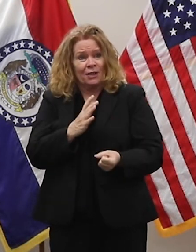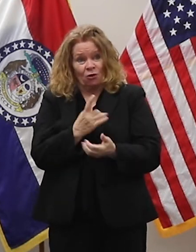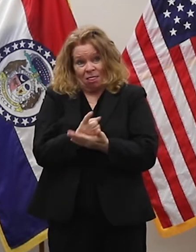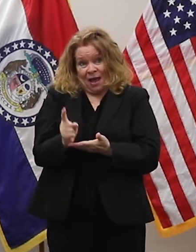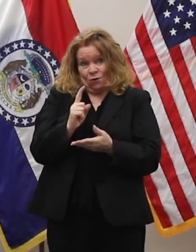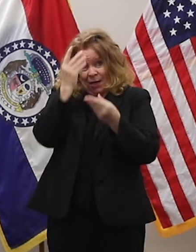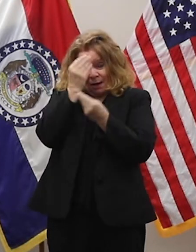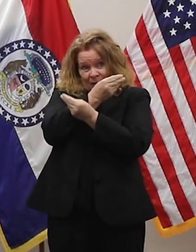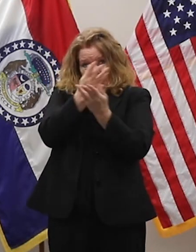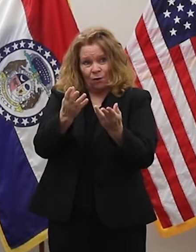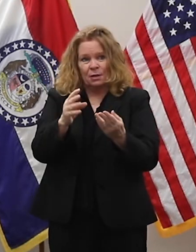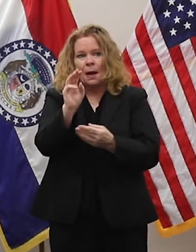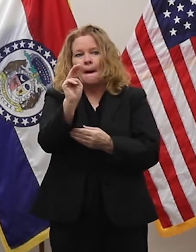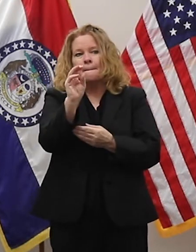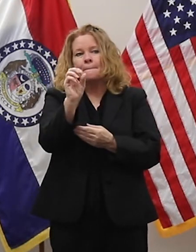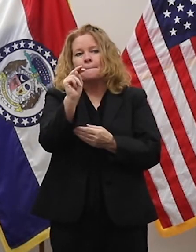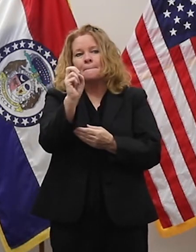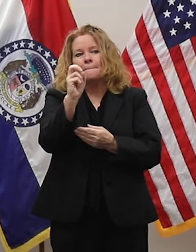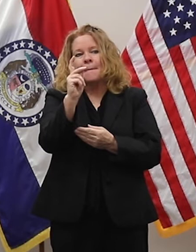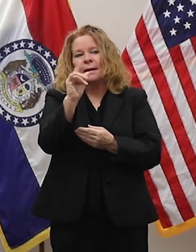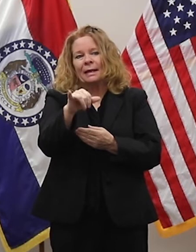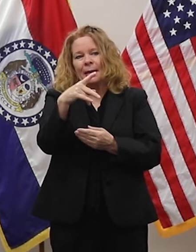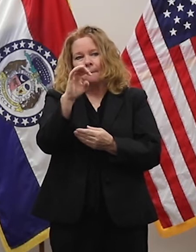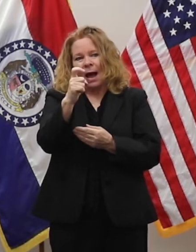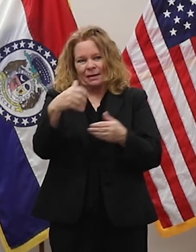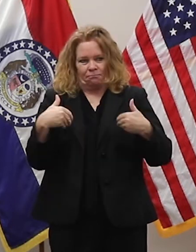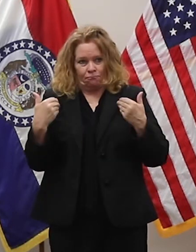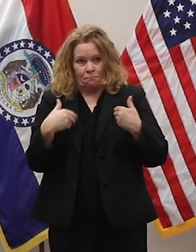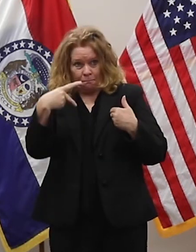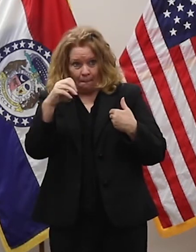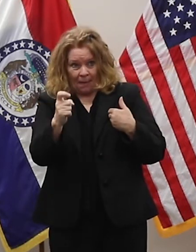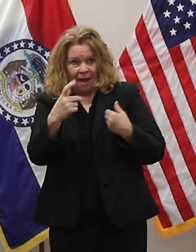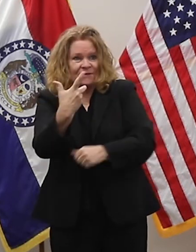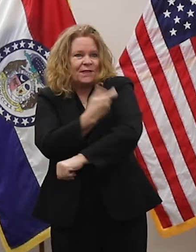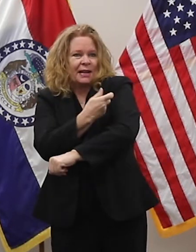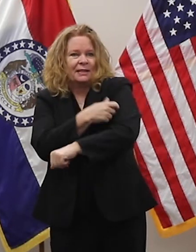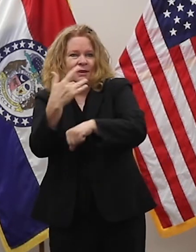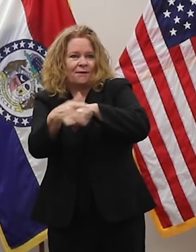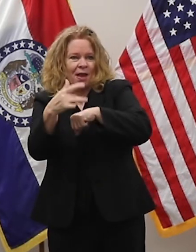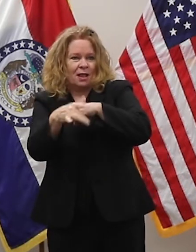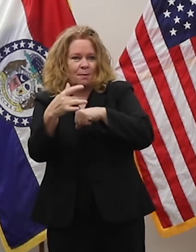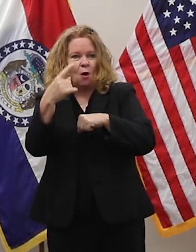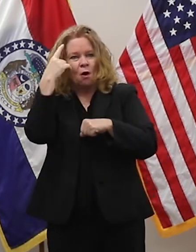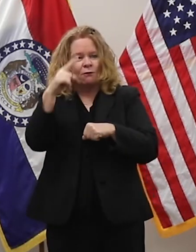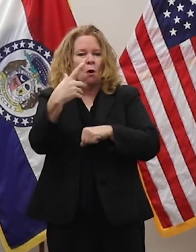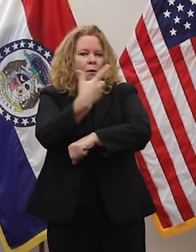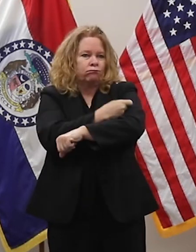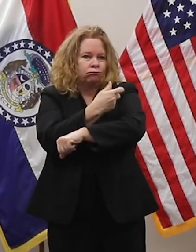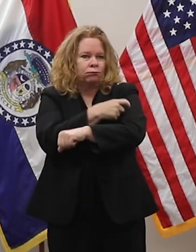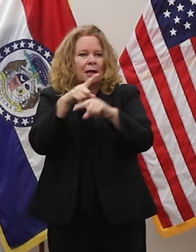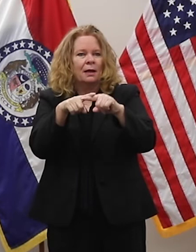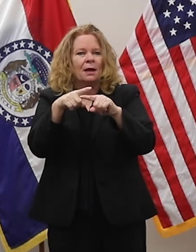a monkeypox vaccine distribution plan for St. Louis area that expands eligibility for vaccination based